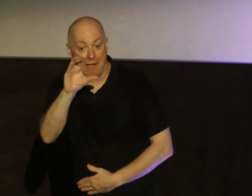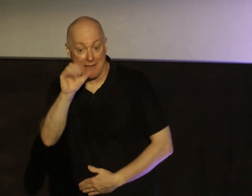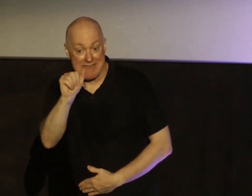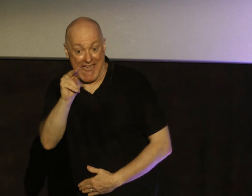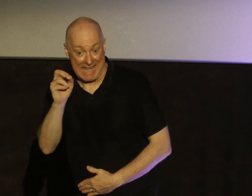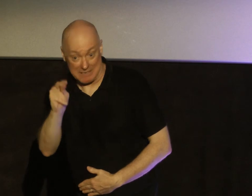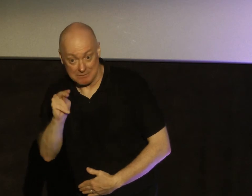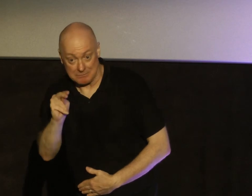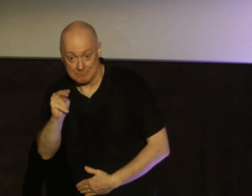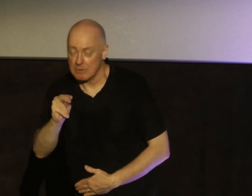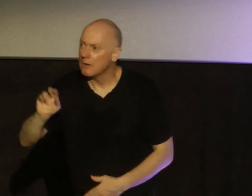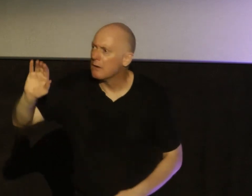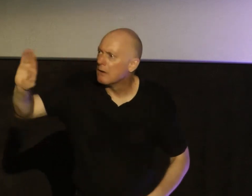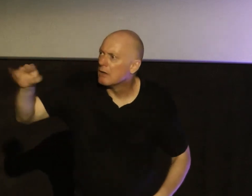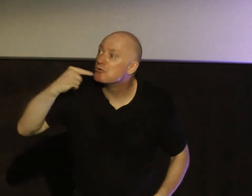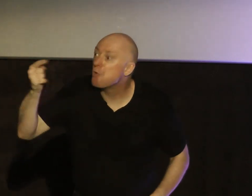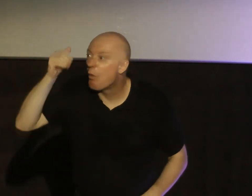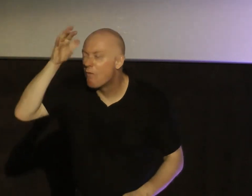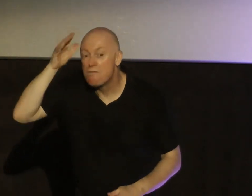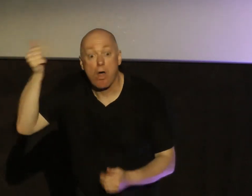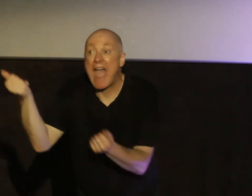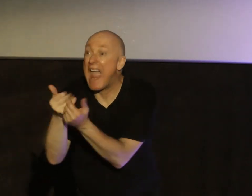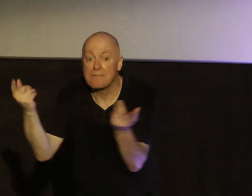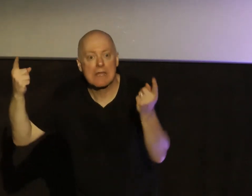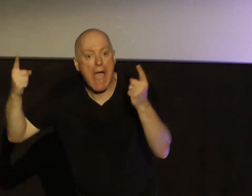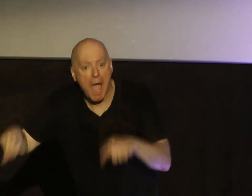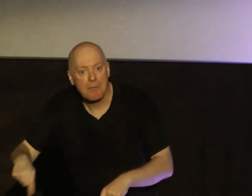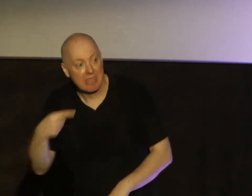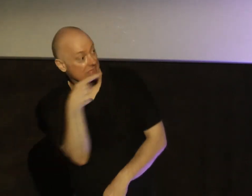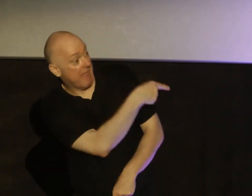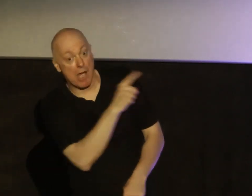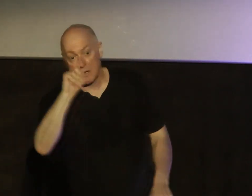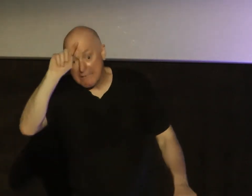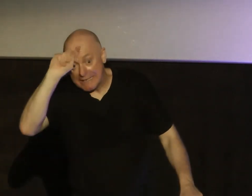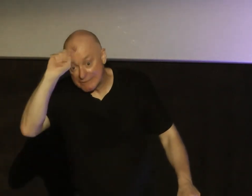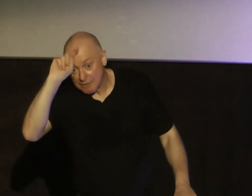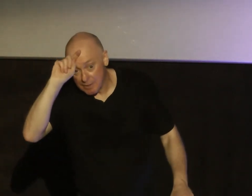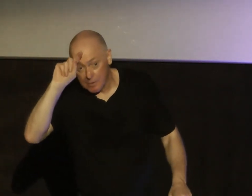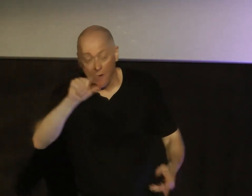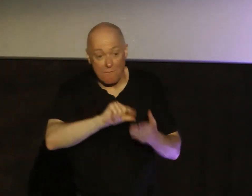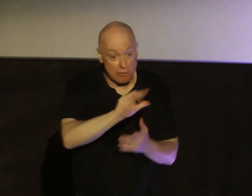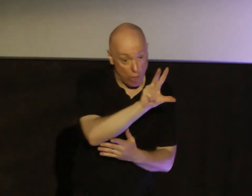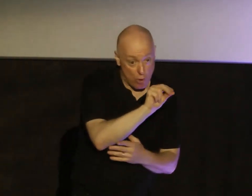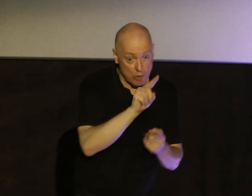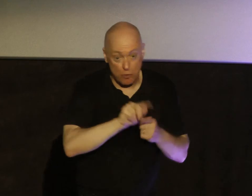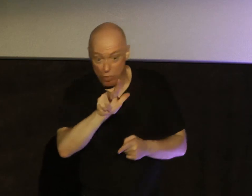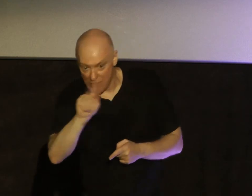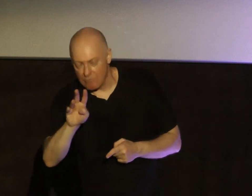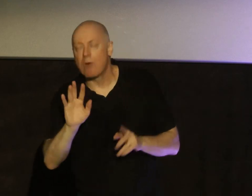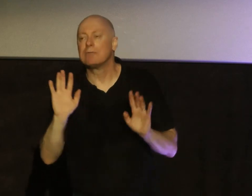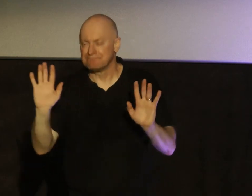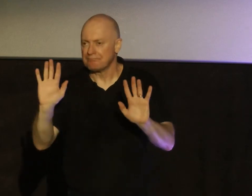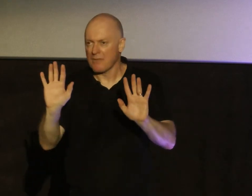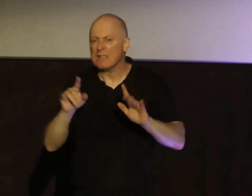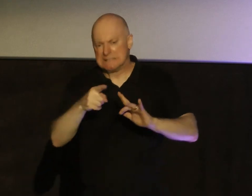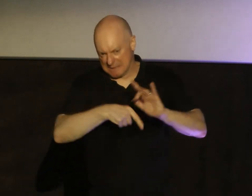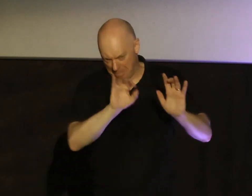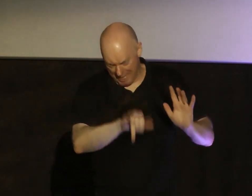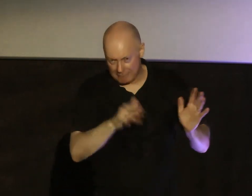they told him all that had happened to them. Now verse 30 to 34 recap all that we've already read, so I'm not going to read it again. Jump down to